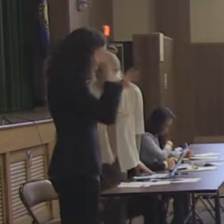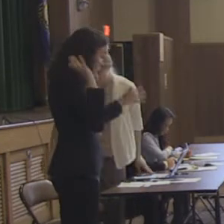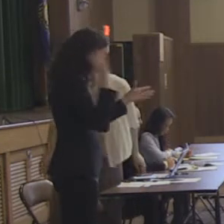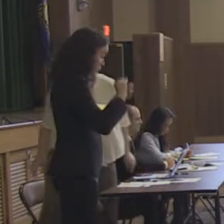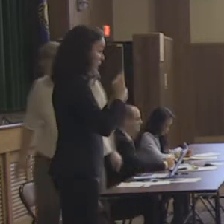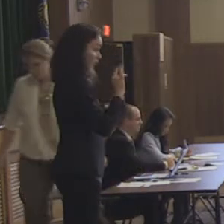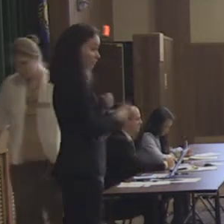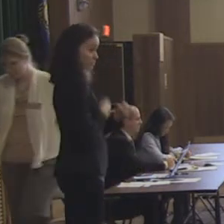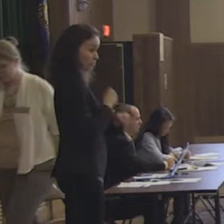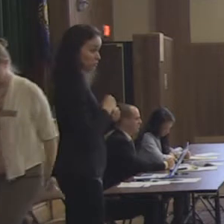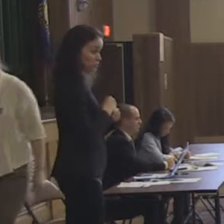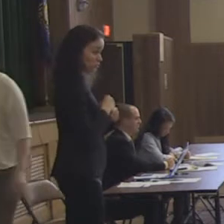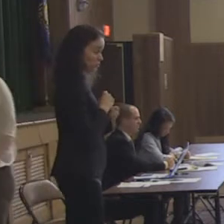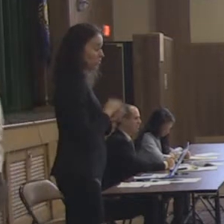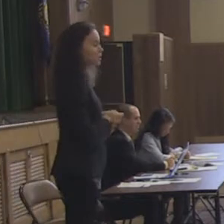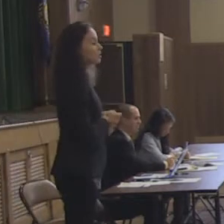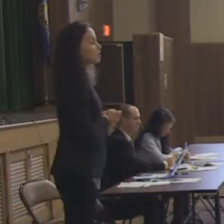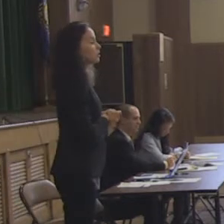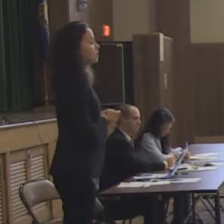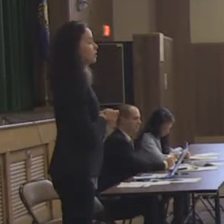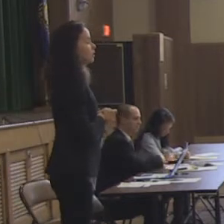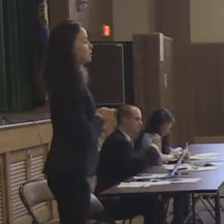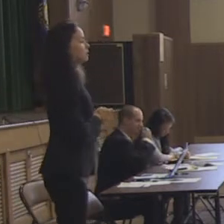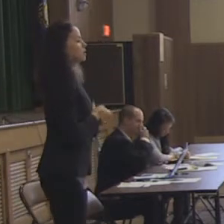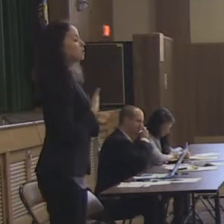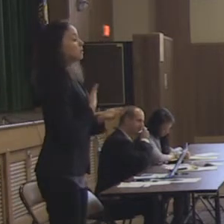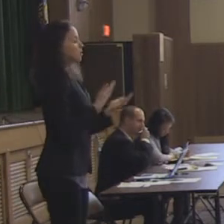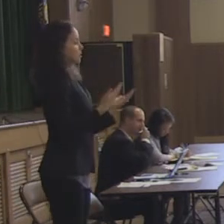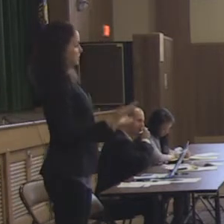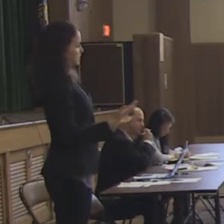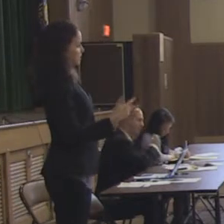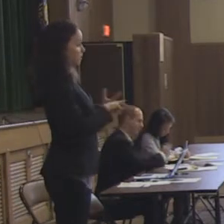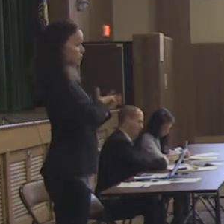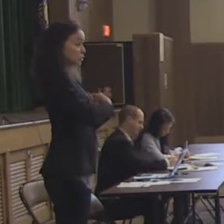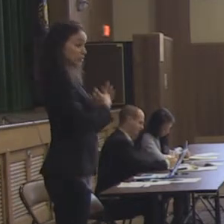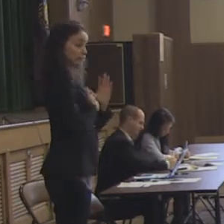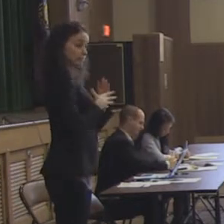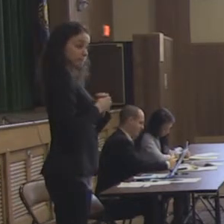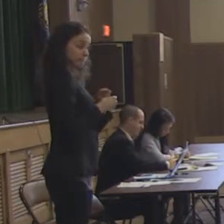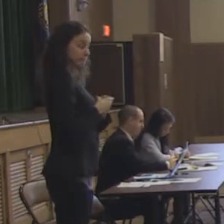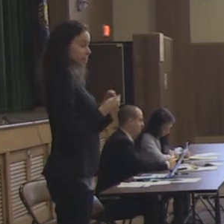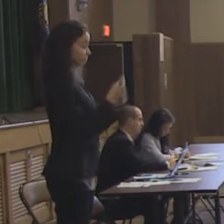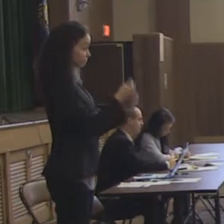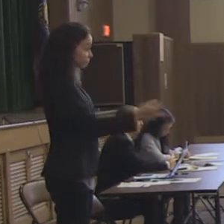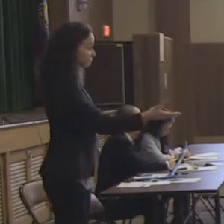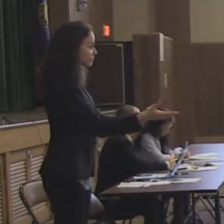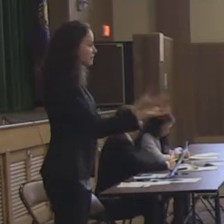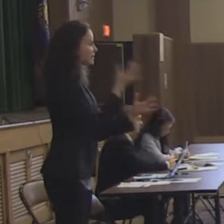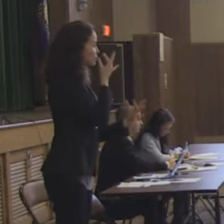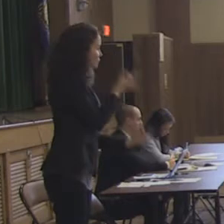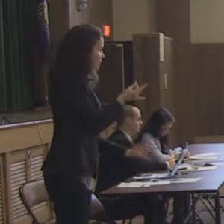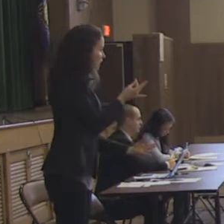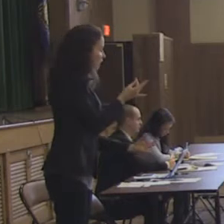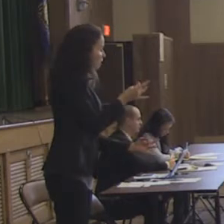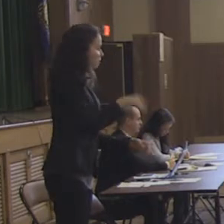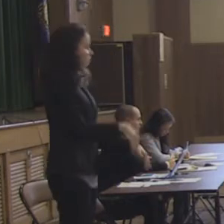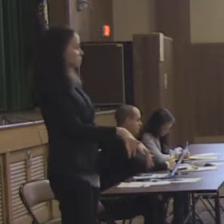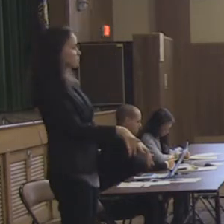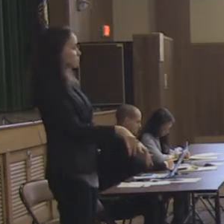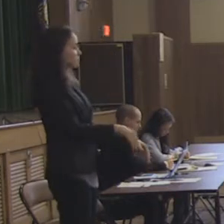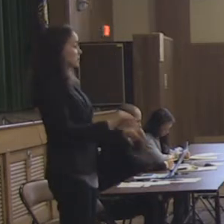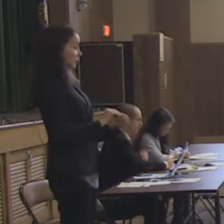years. I want to begin by sharing some interesting and perhaps startling statistics with